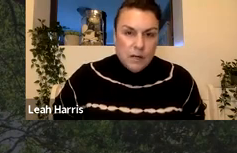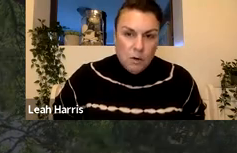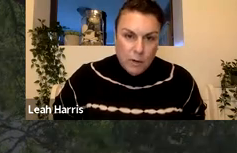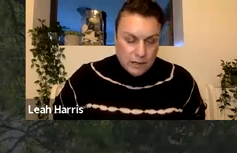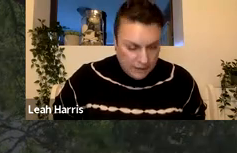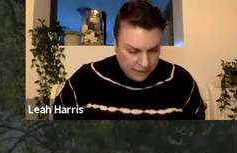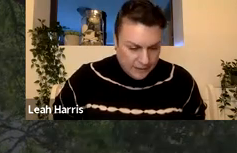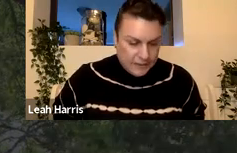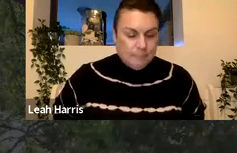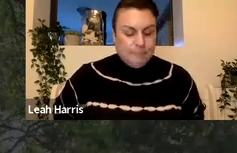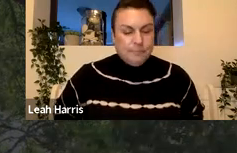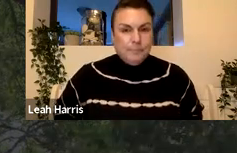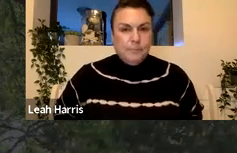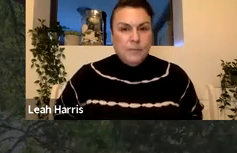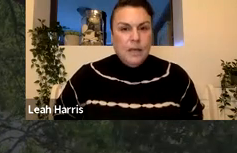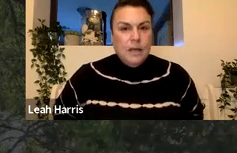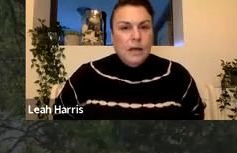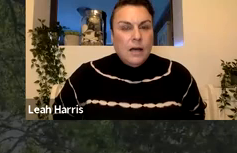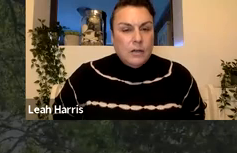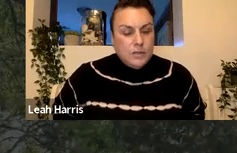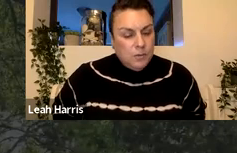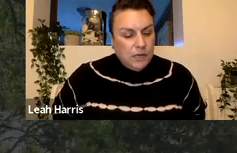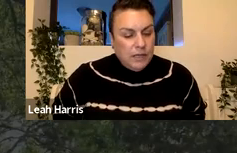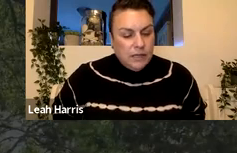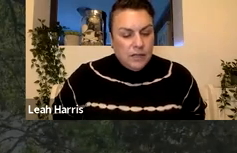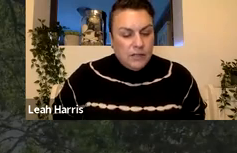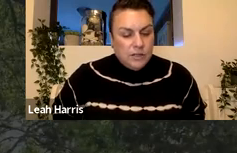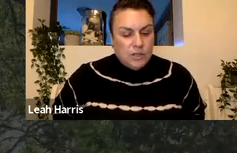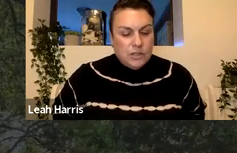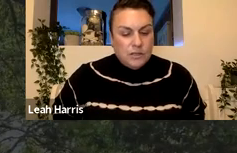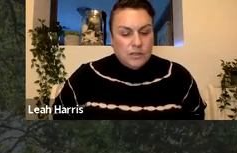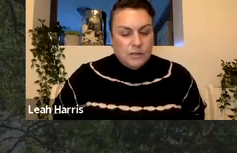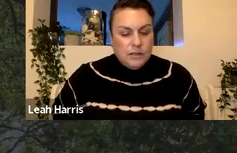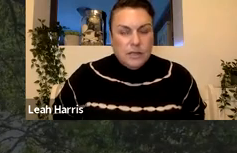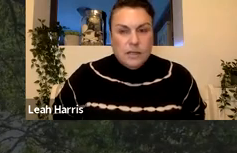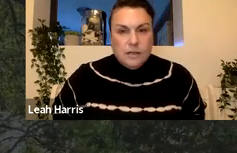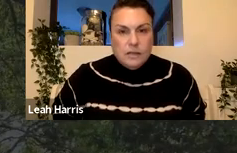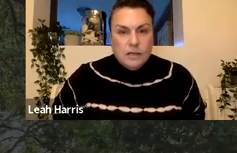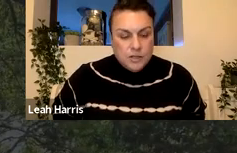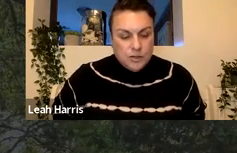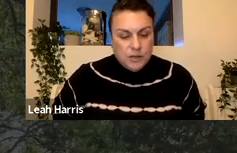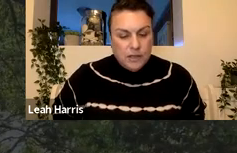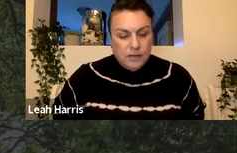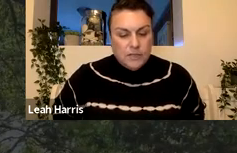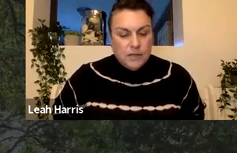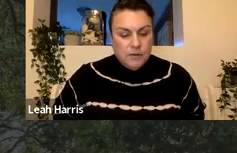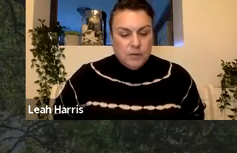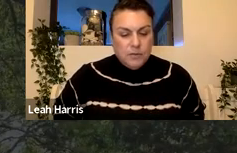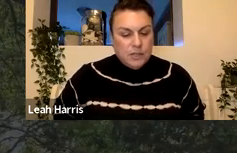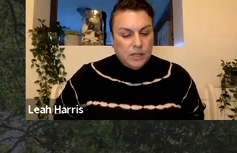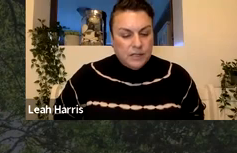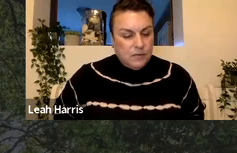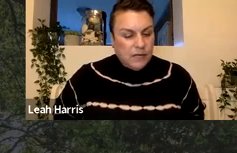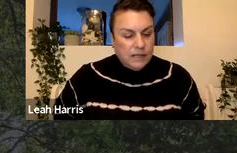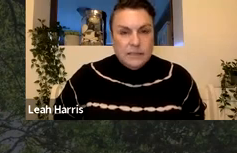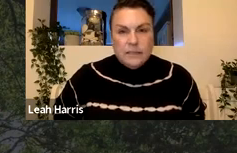manahuac lands i also want to acknowledge the history of slavery and